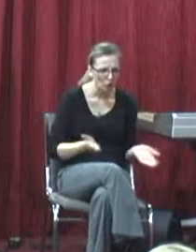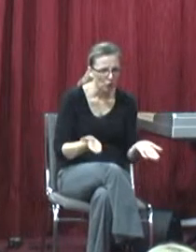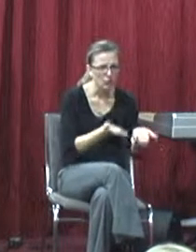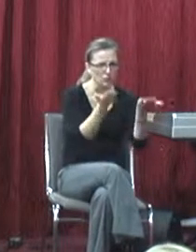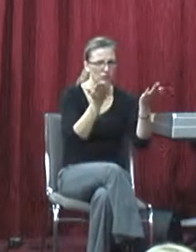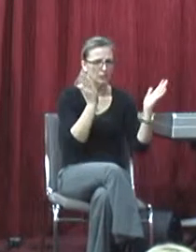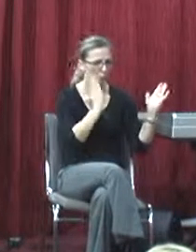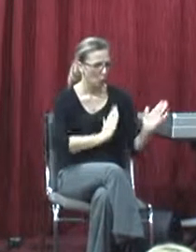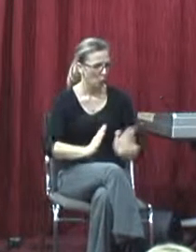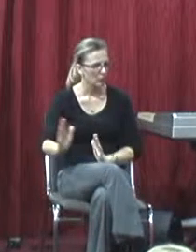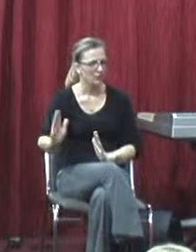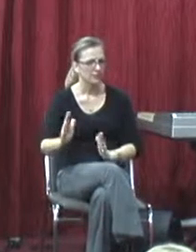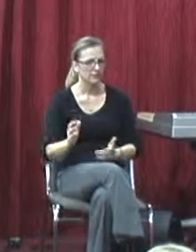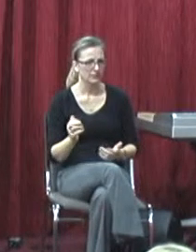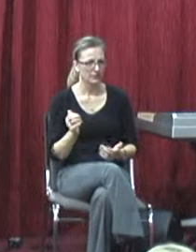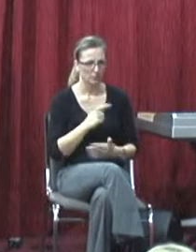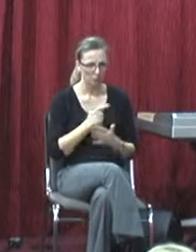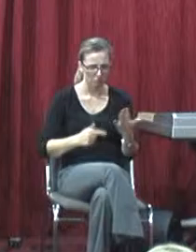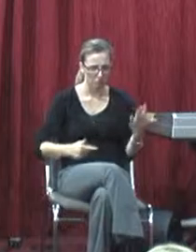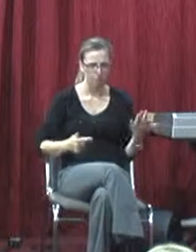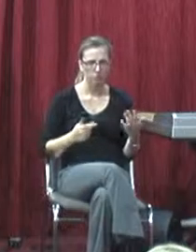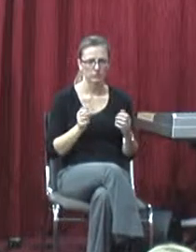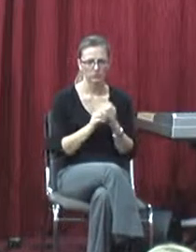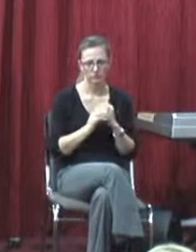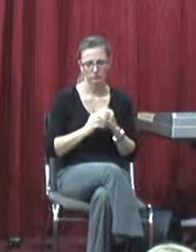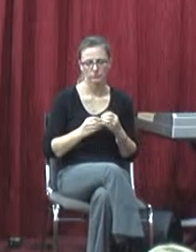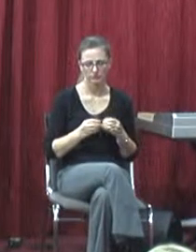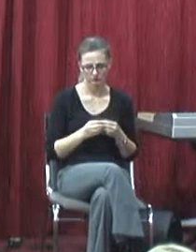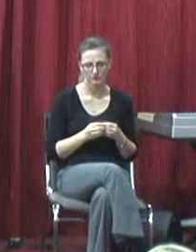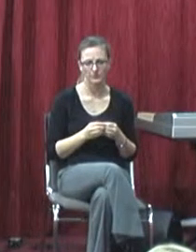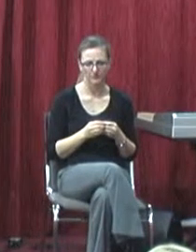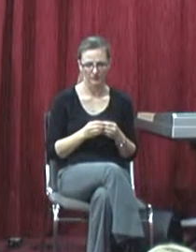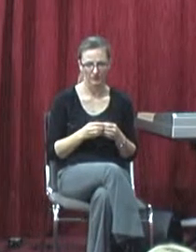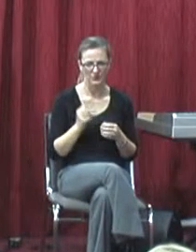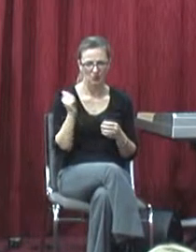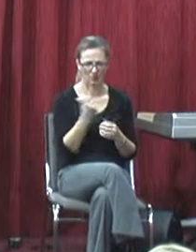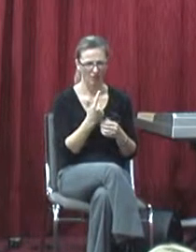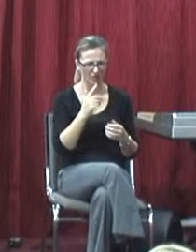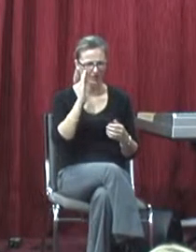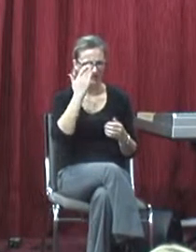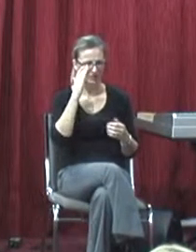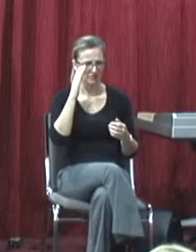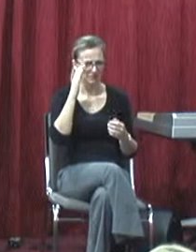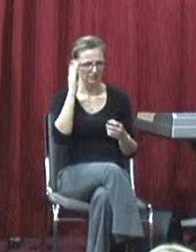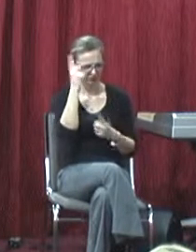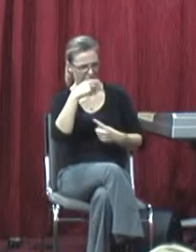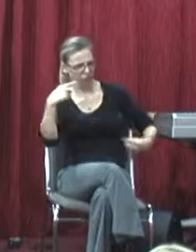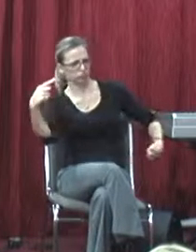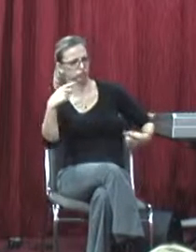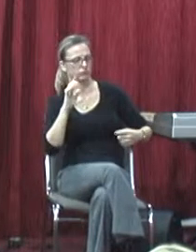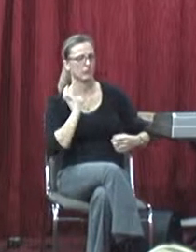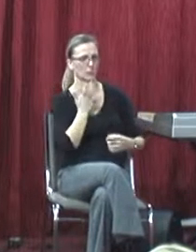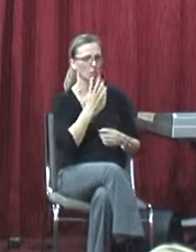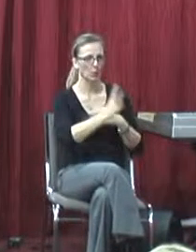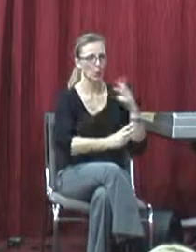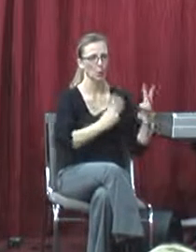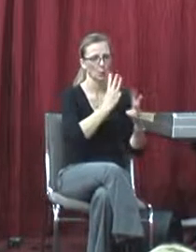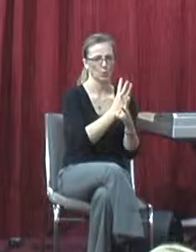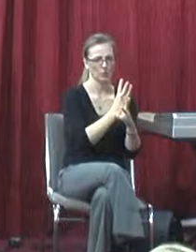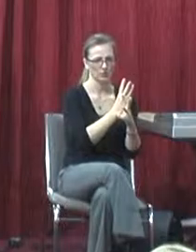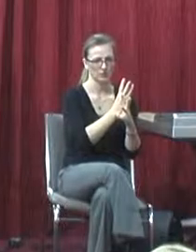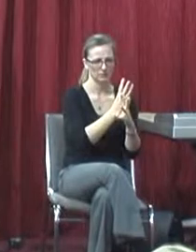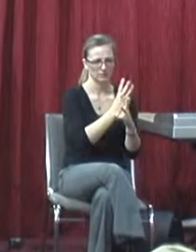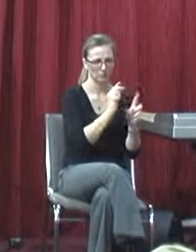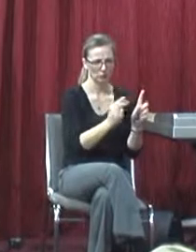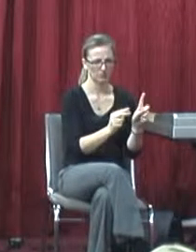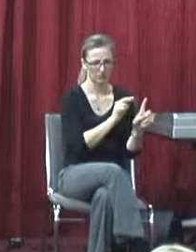things. So all of that is all upside down to the world, right? Now, here's